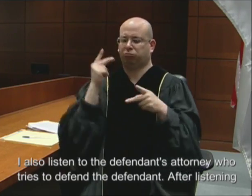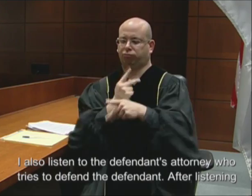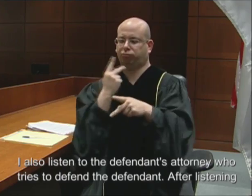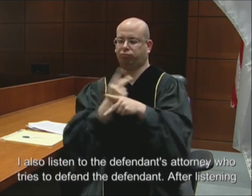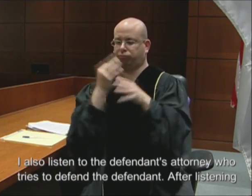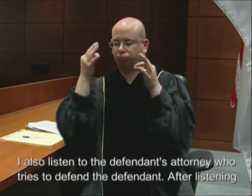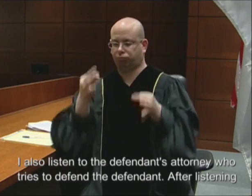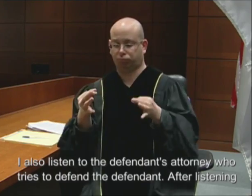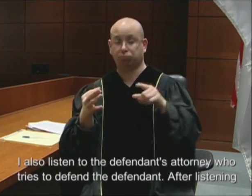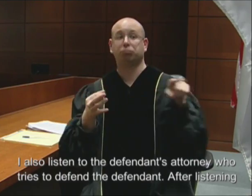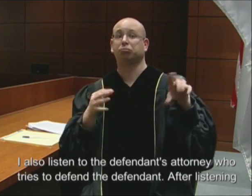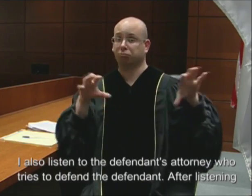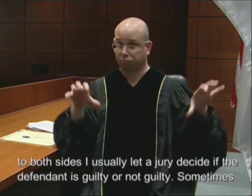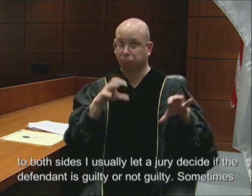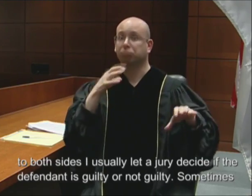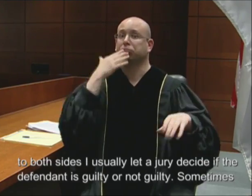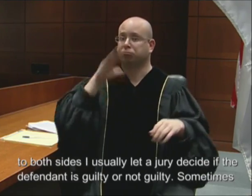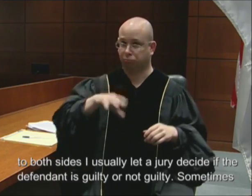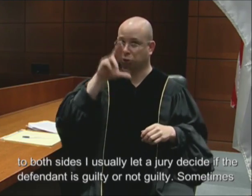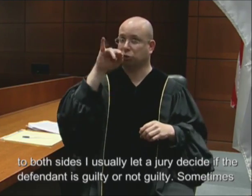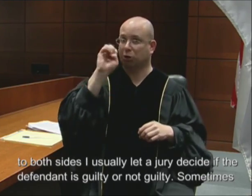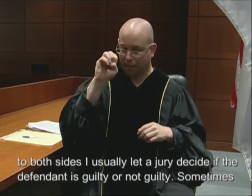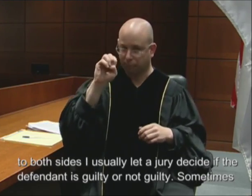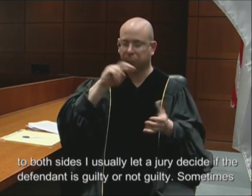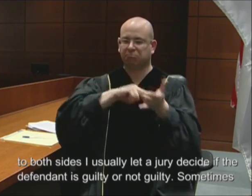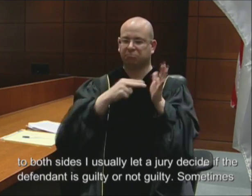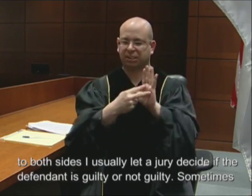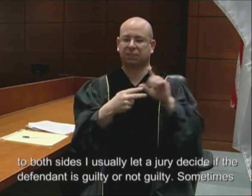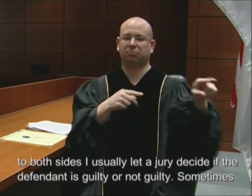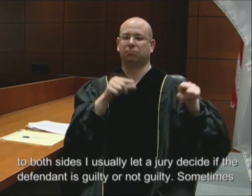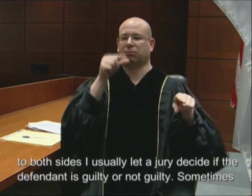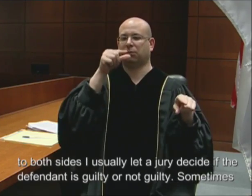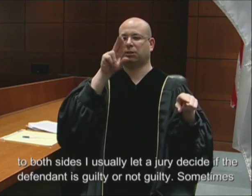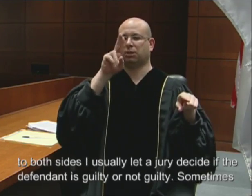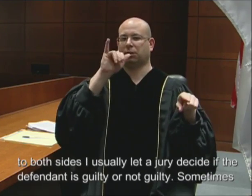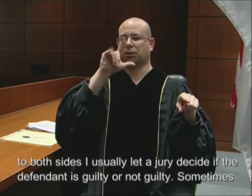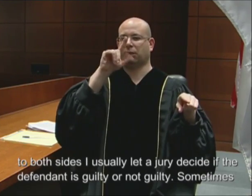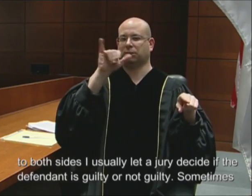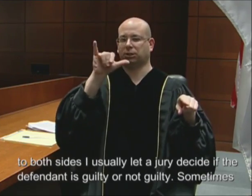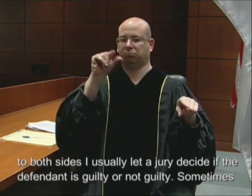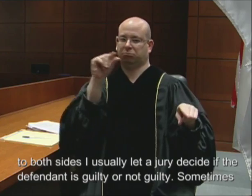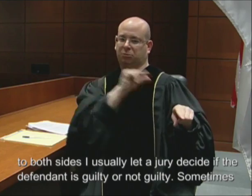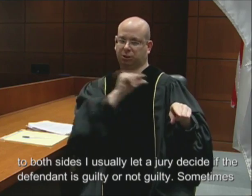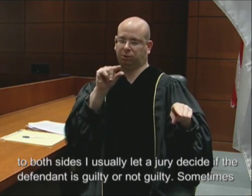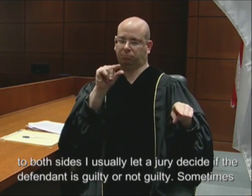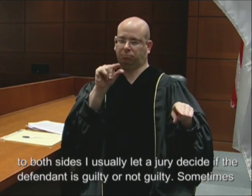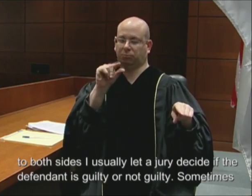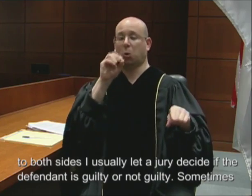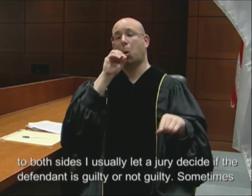After listening to both sides, I usually let a jury decide if the defendant is guilty or not guilty.